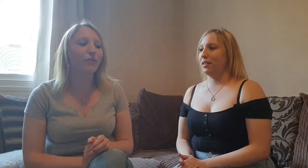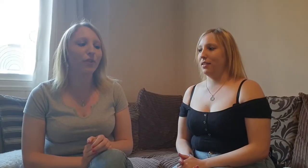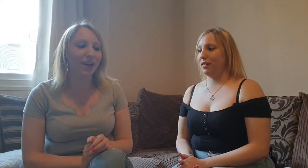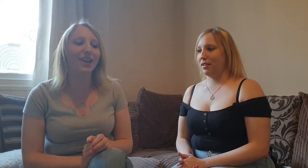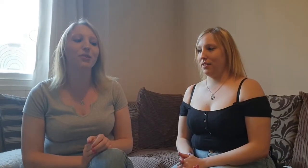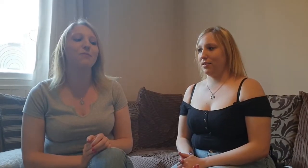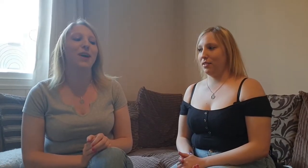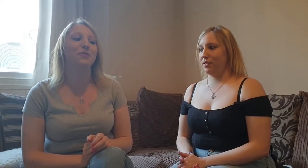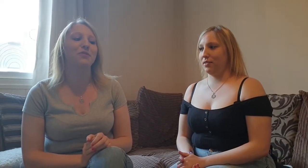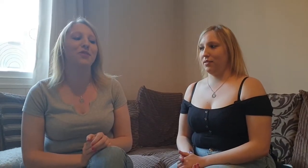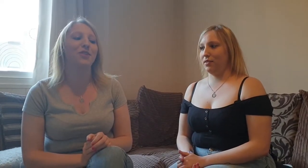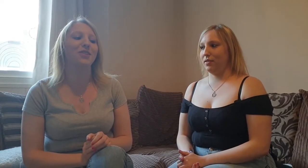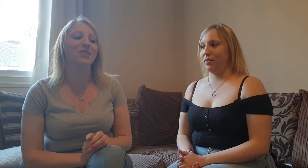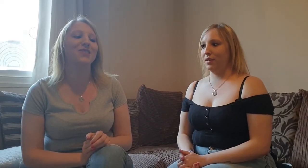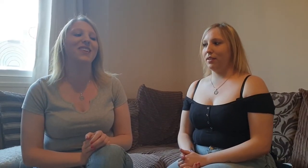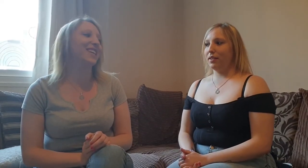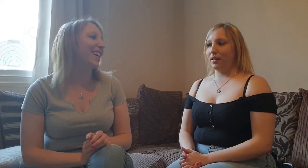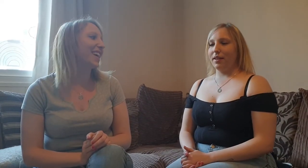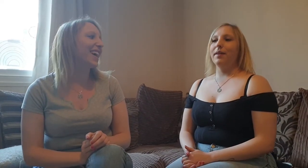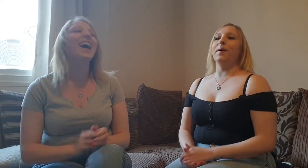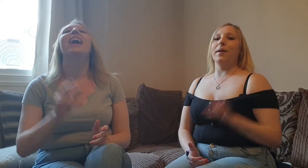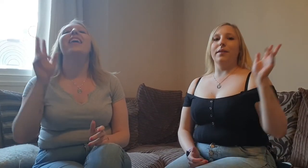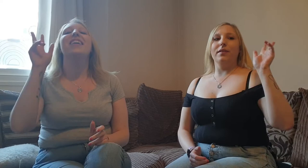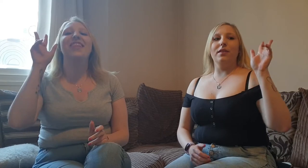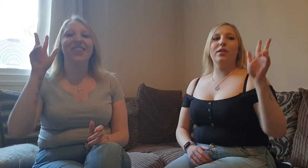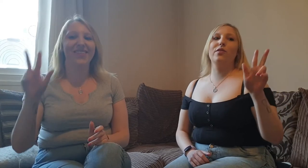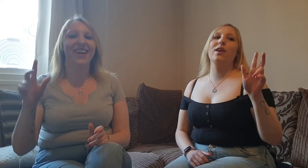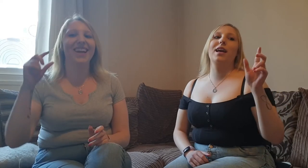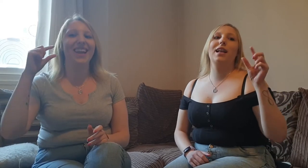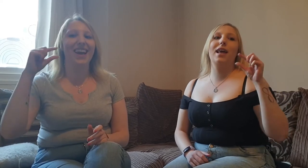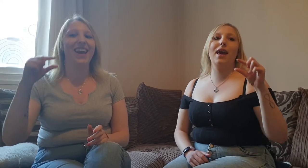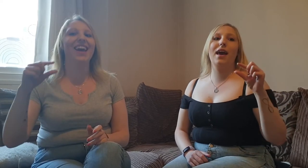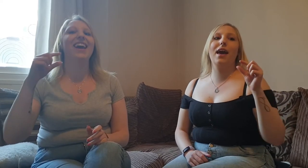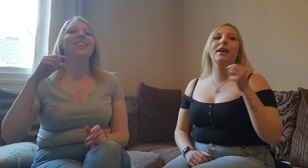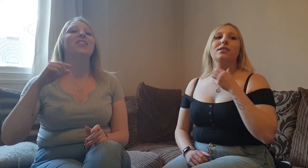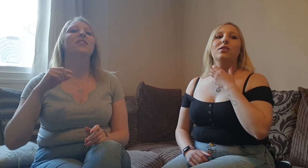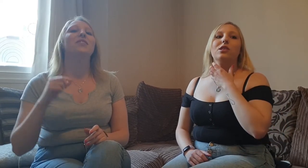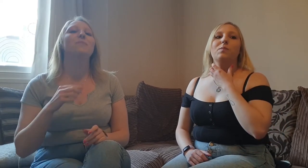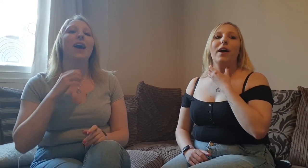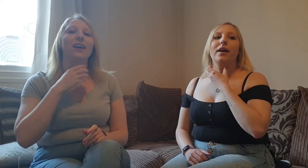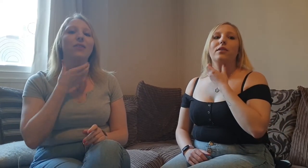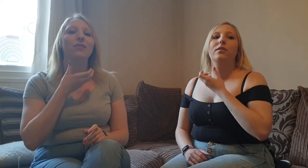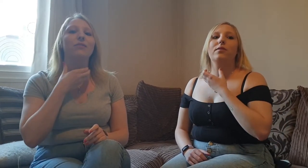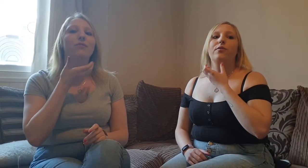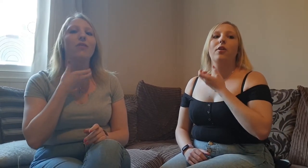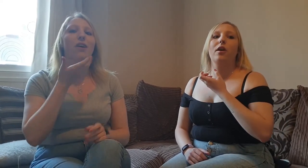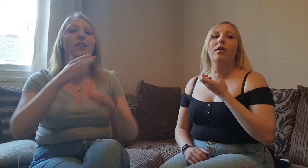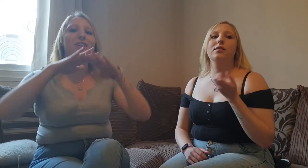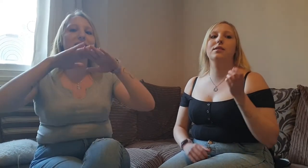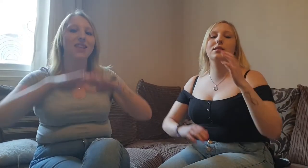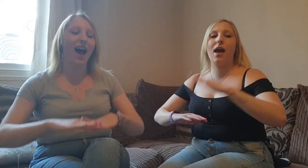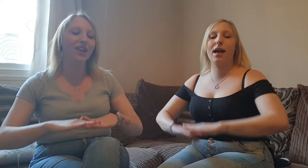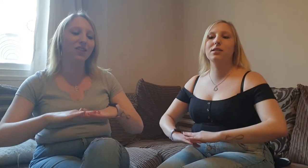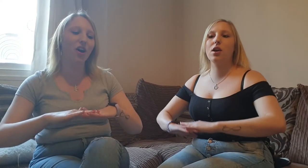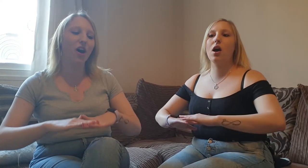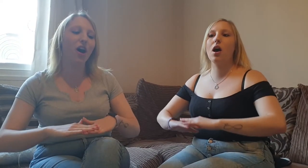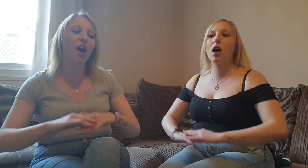Three little speckled frogs. Ready? Three little speckled frogs sat on